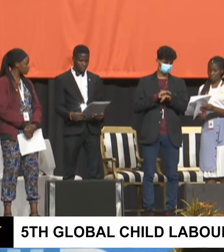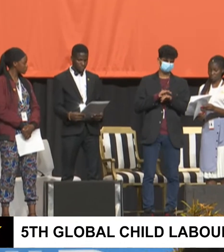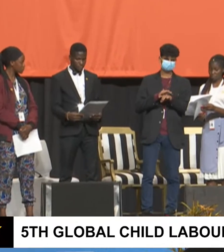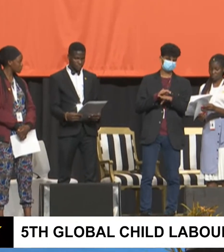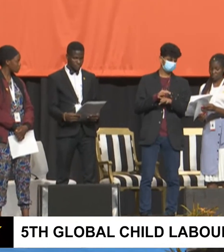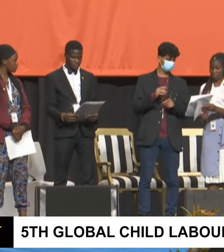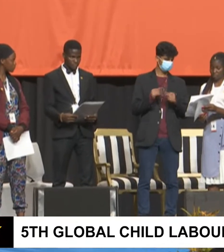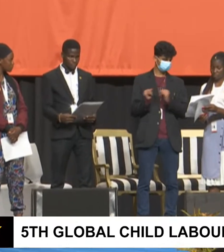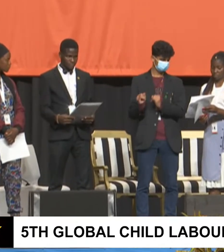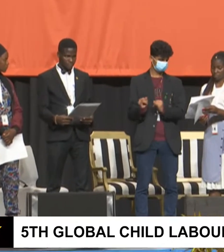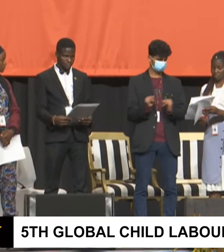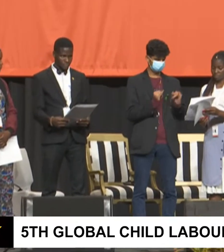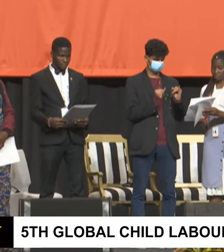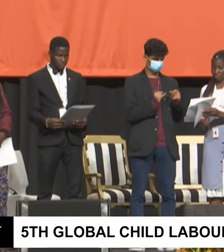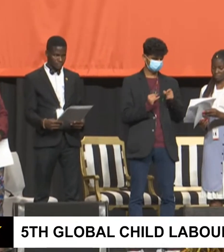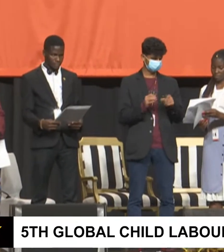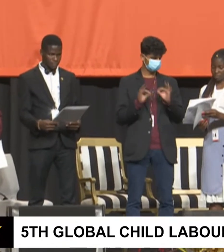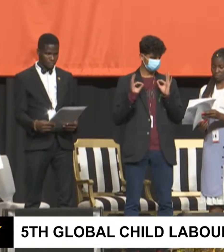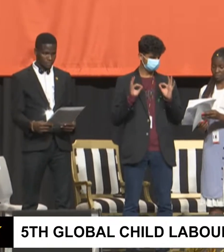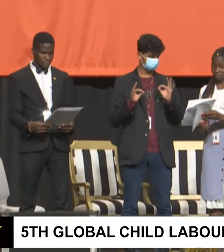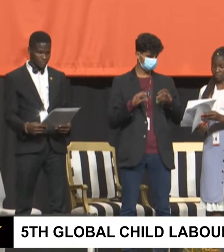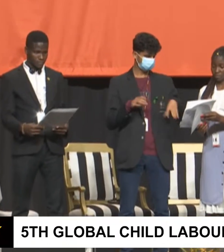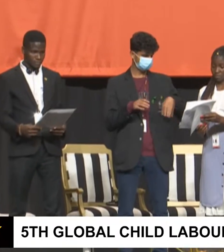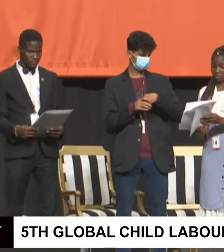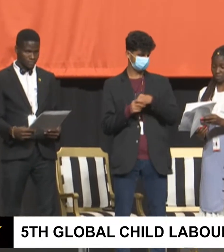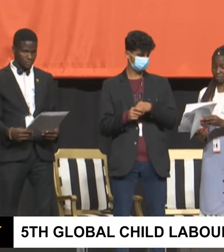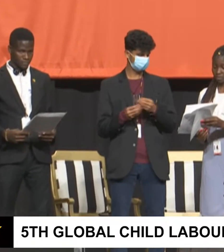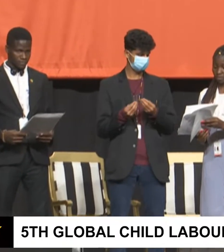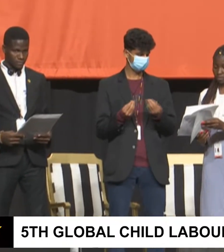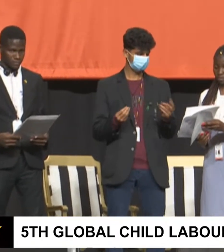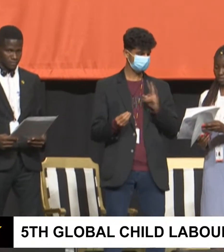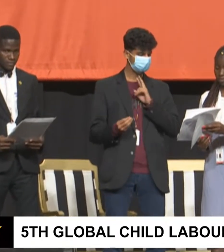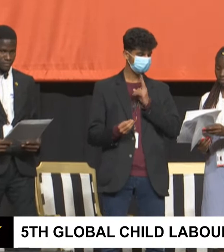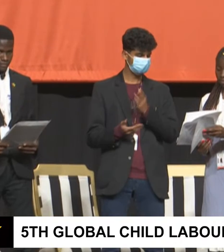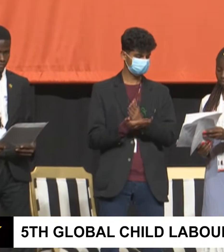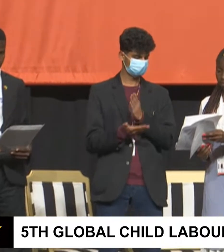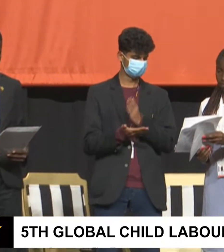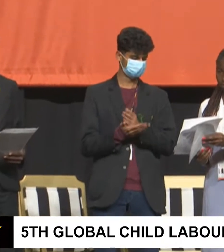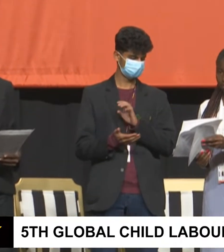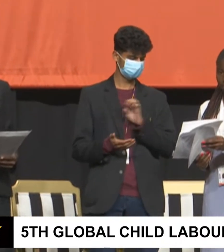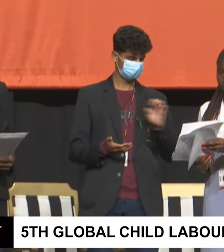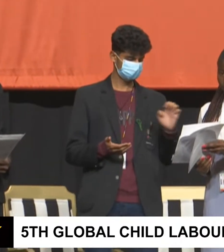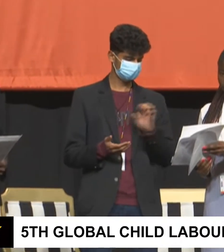communities. Key decisions and advanced initiatives should be formulated